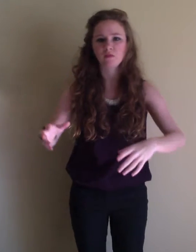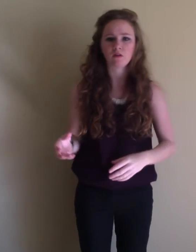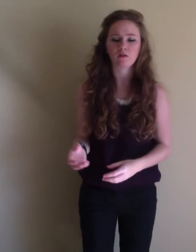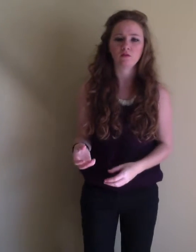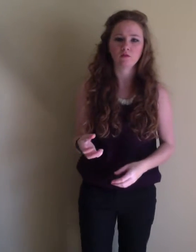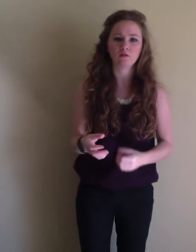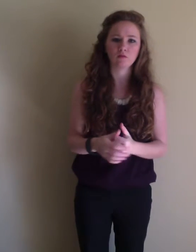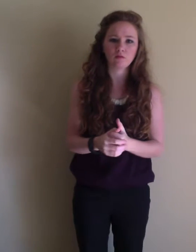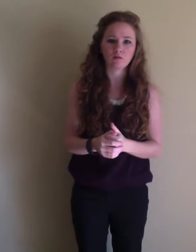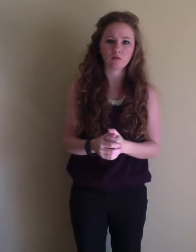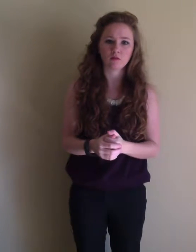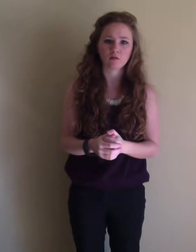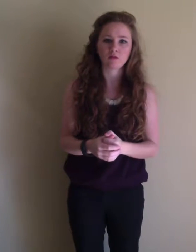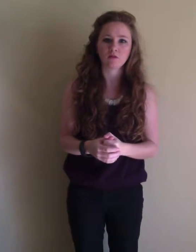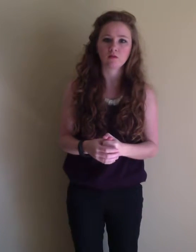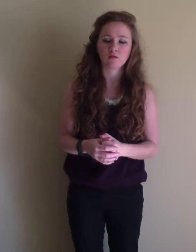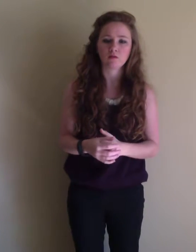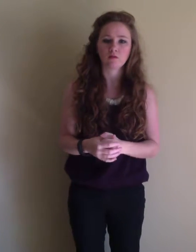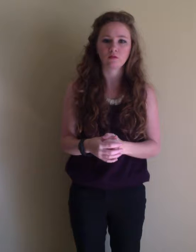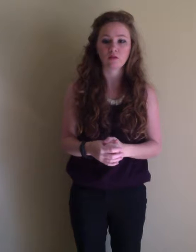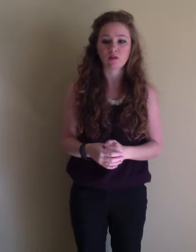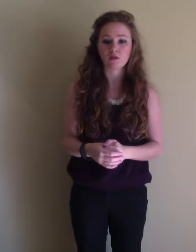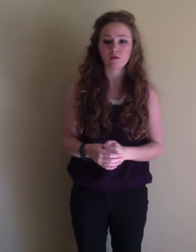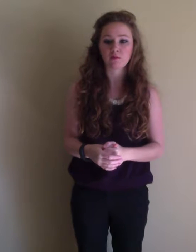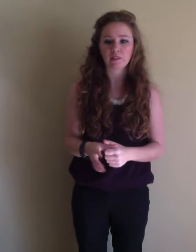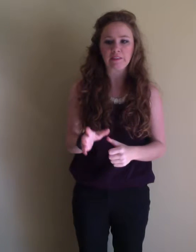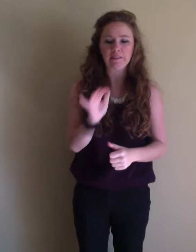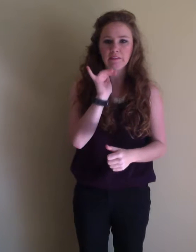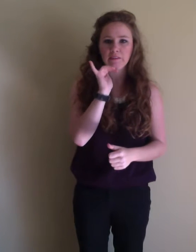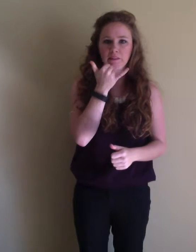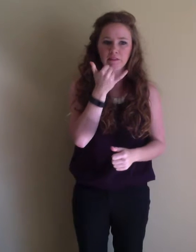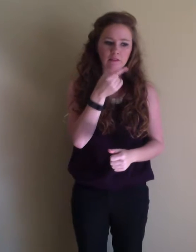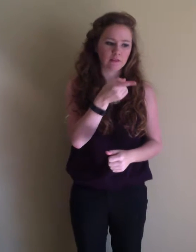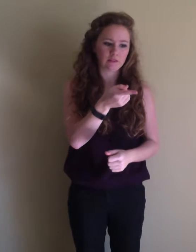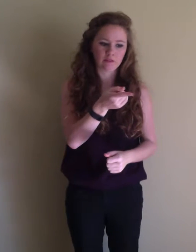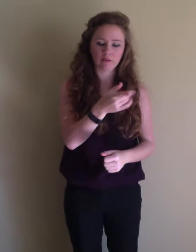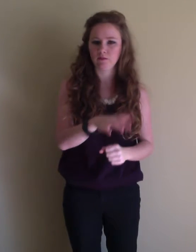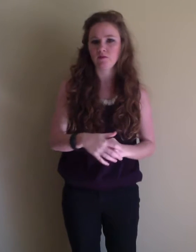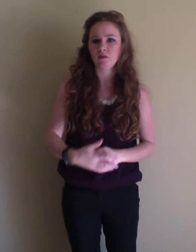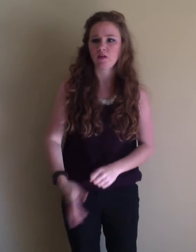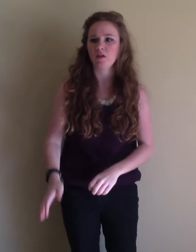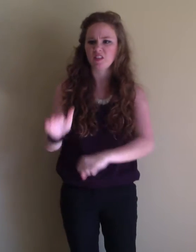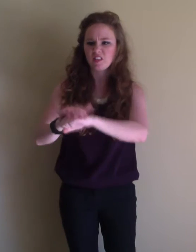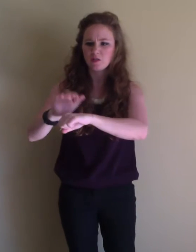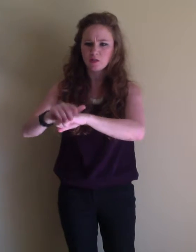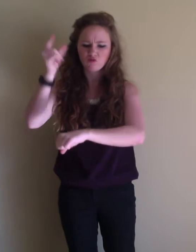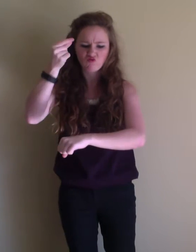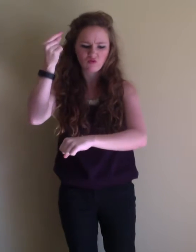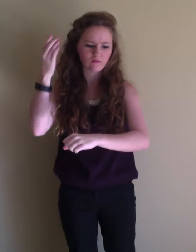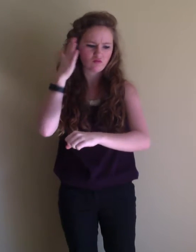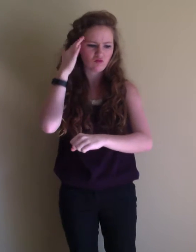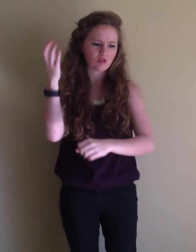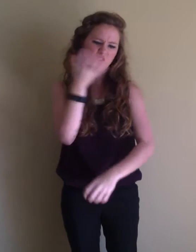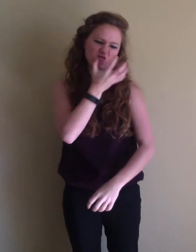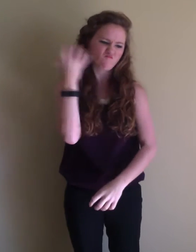property. Big mistake. The British government comes down hard on them for this. They pass the Coercive or Intolerable